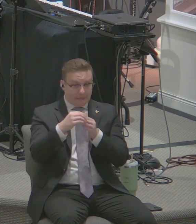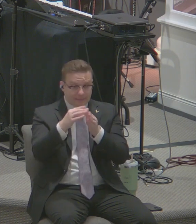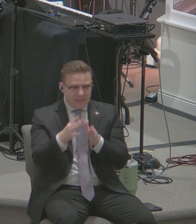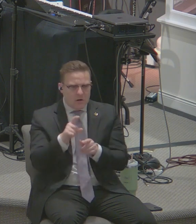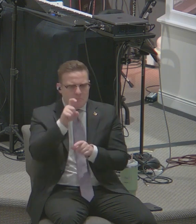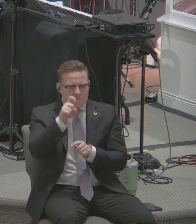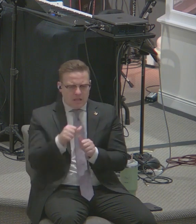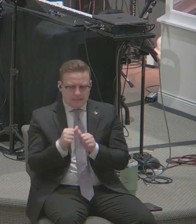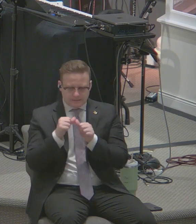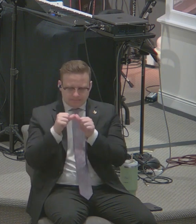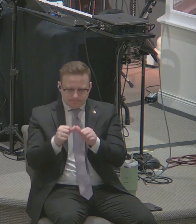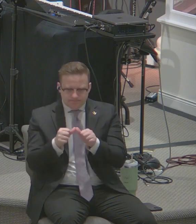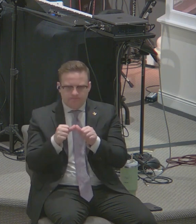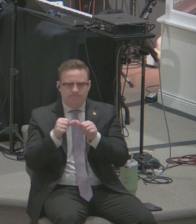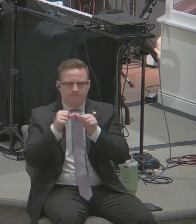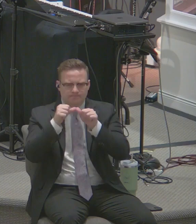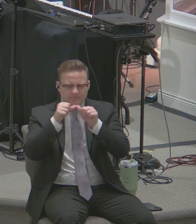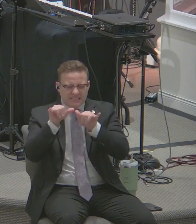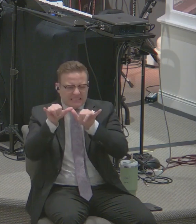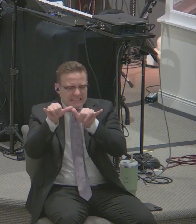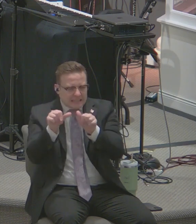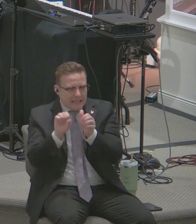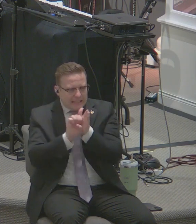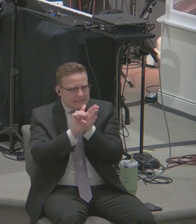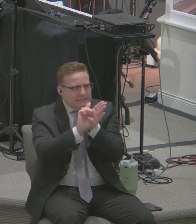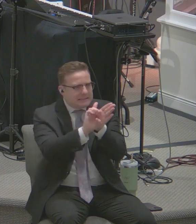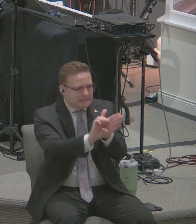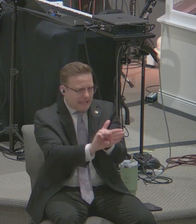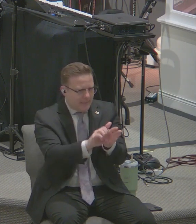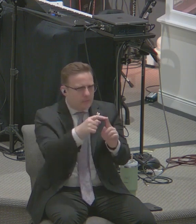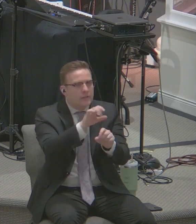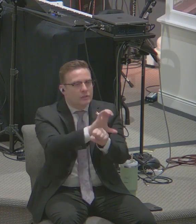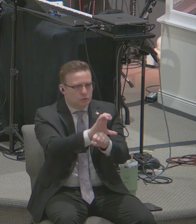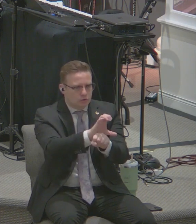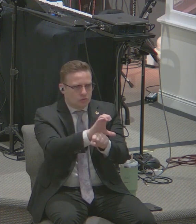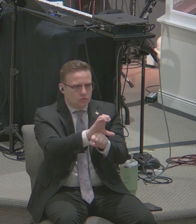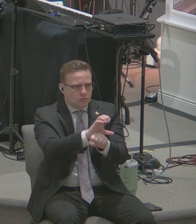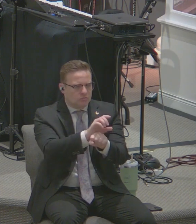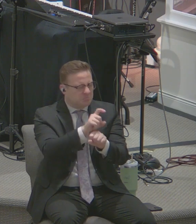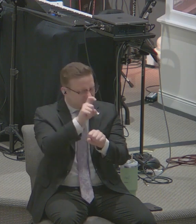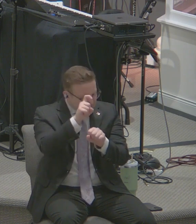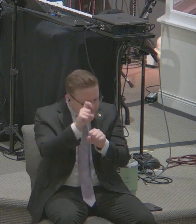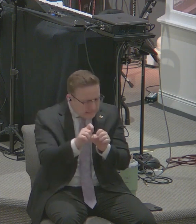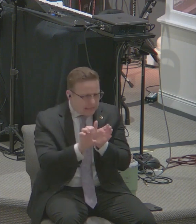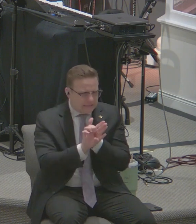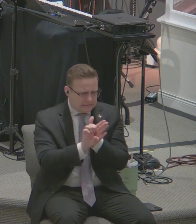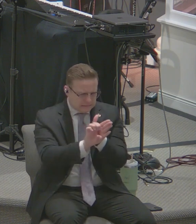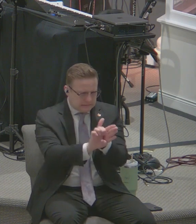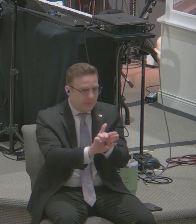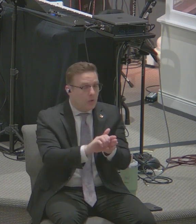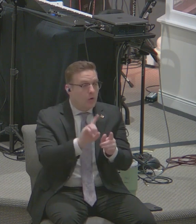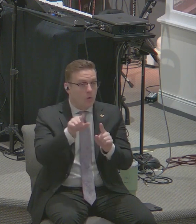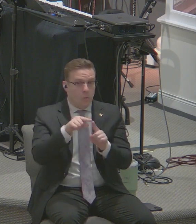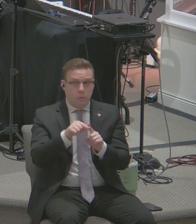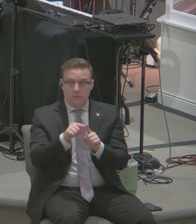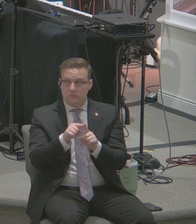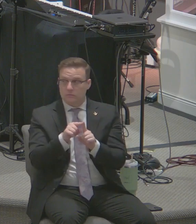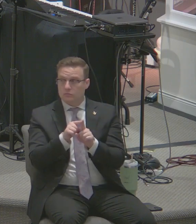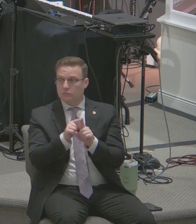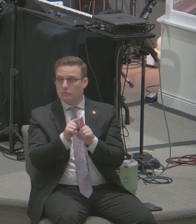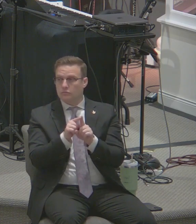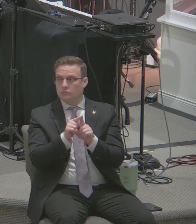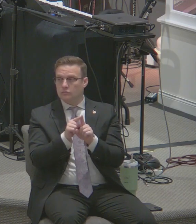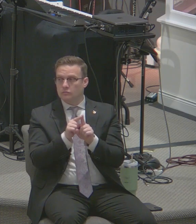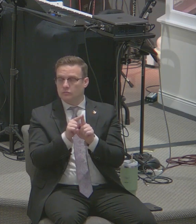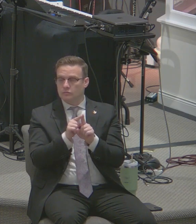to continue to be an example to the church. And when the chief shepherd appears, you will receive